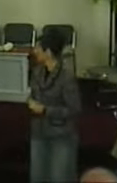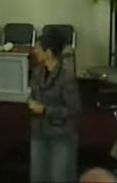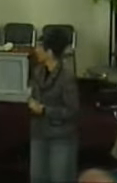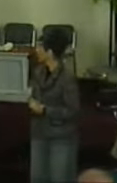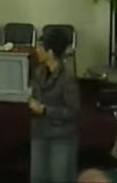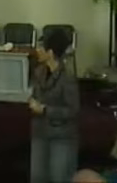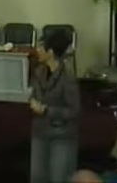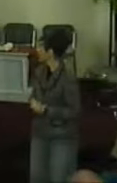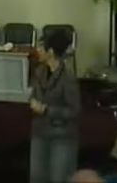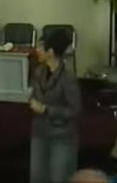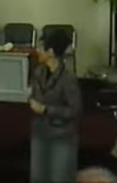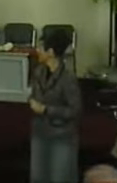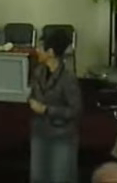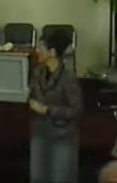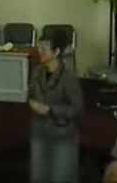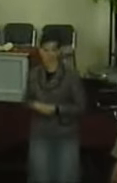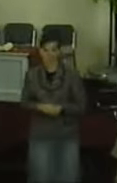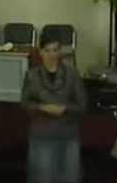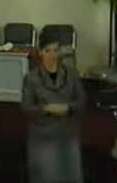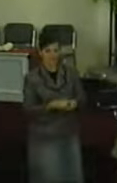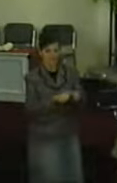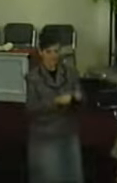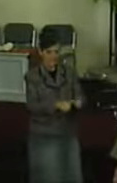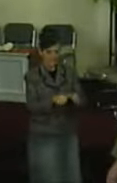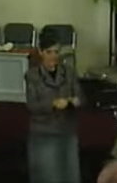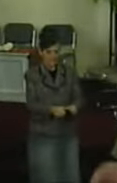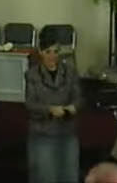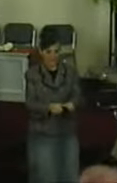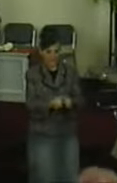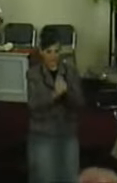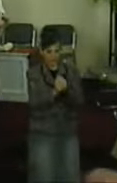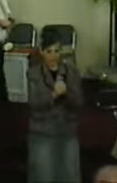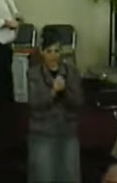those in the bucket. Amen. Continue to worship with us as you bring those.